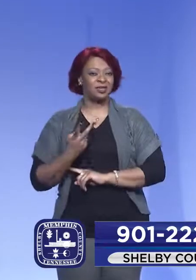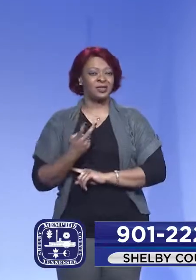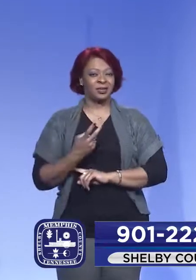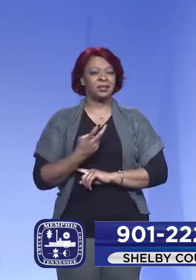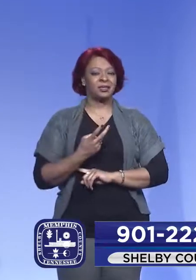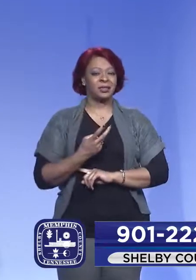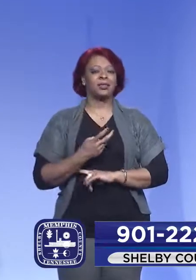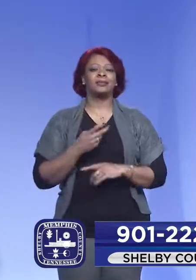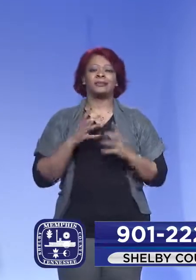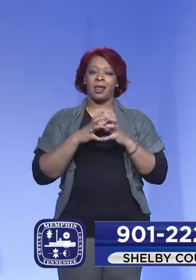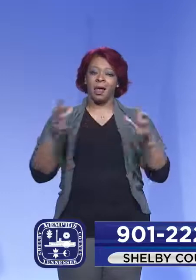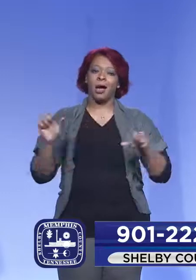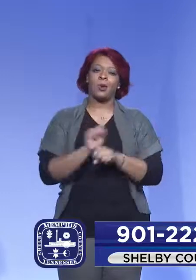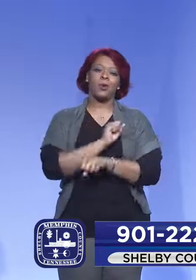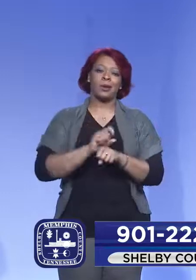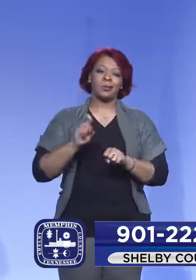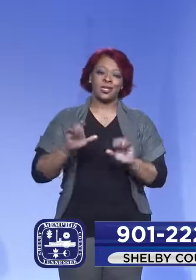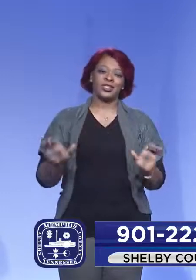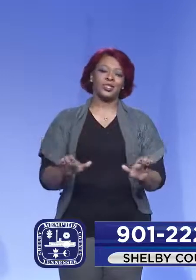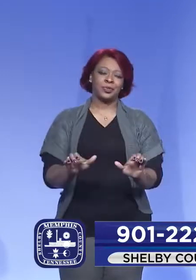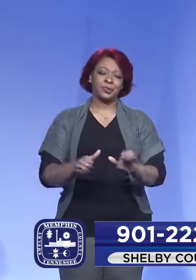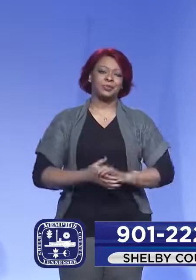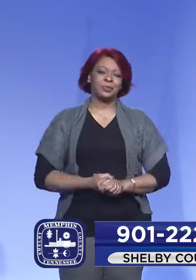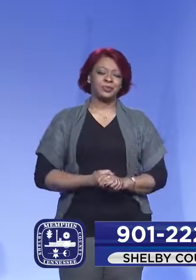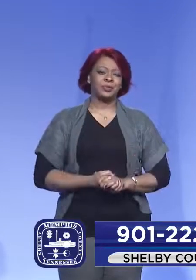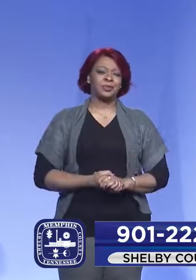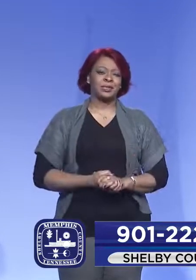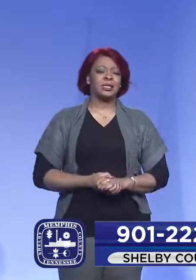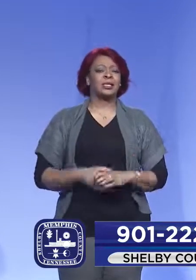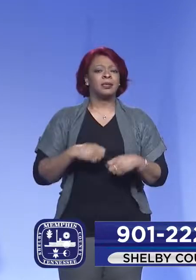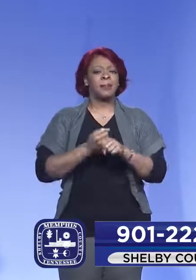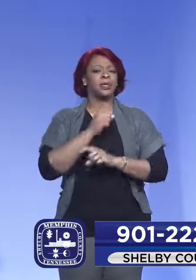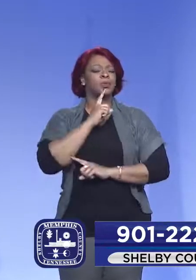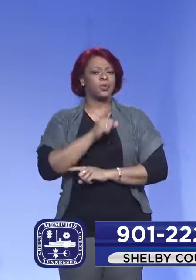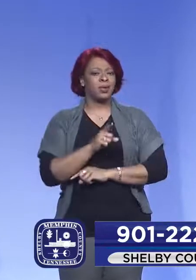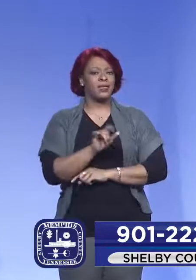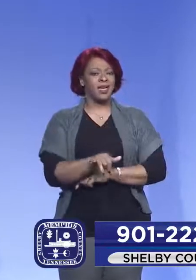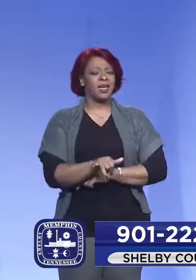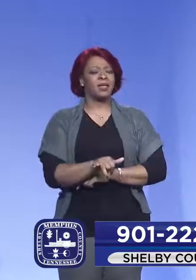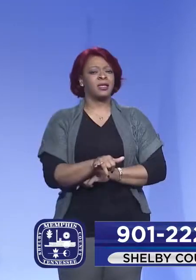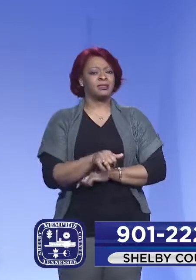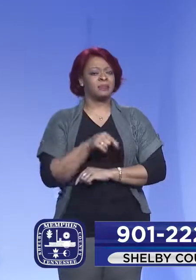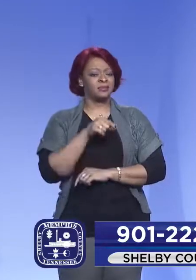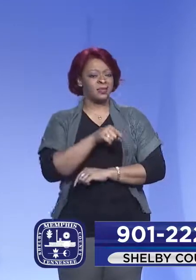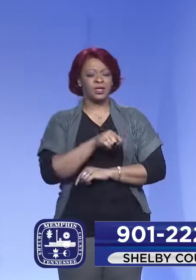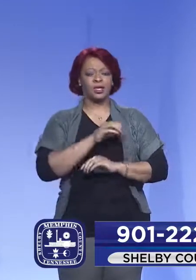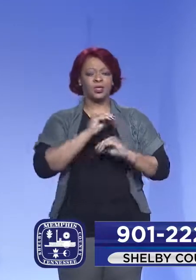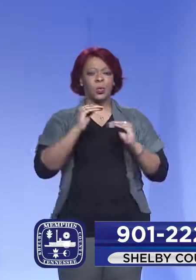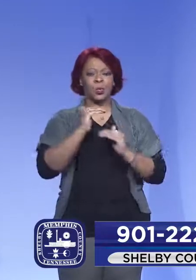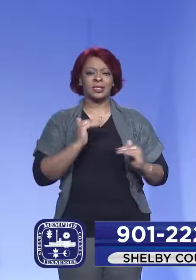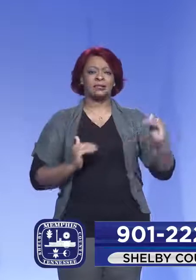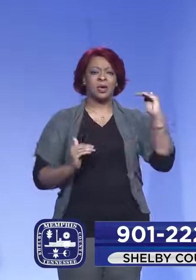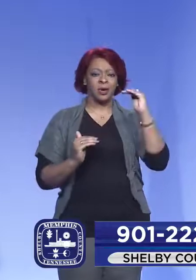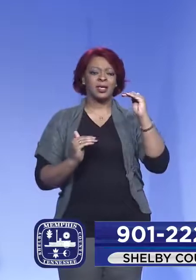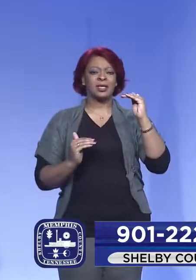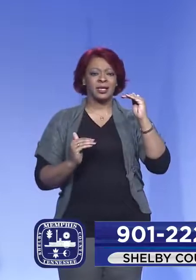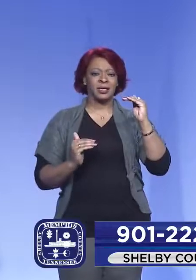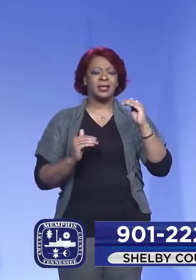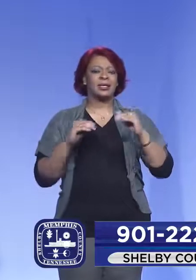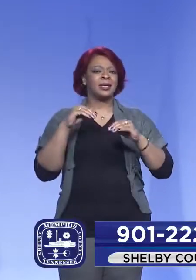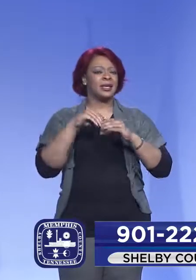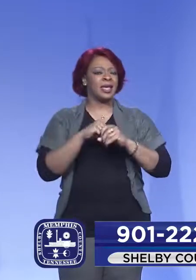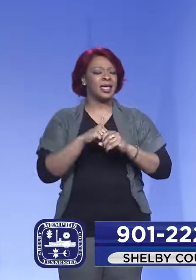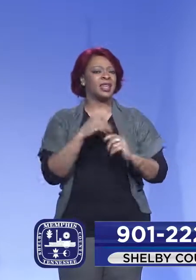there's some work we have to do in terms of making sure that there is not a disparity in